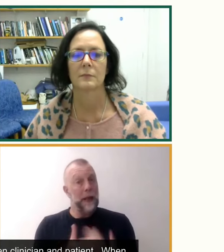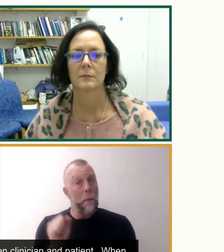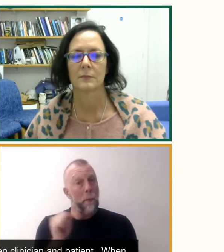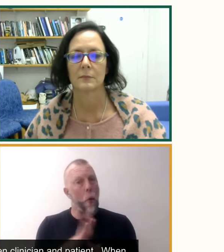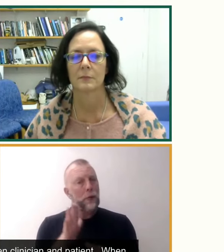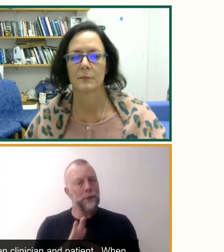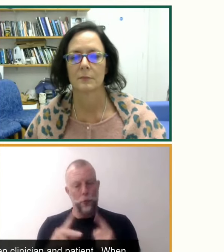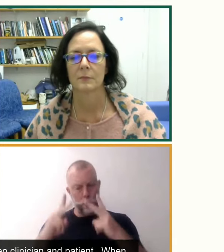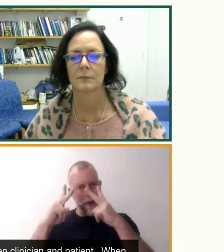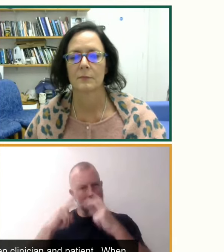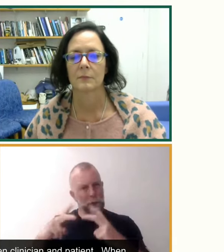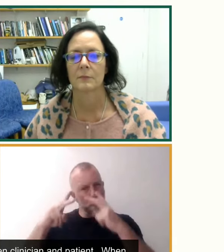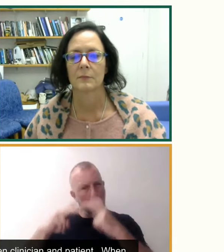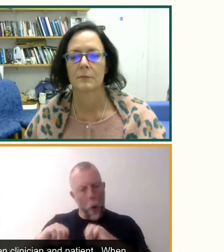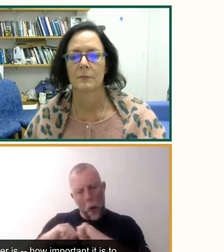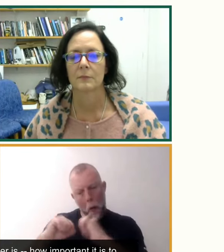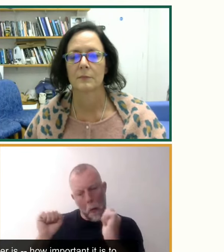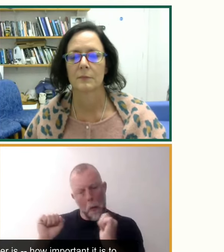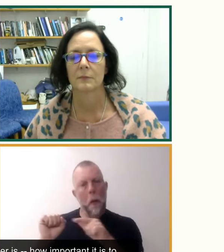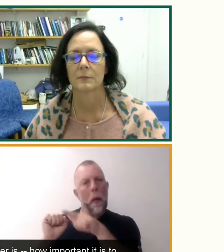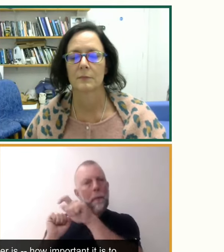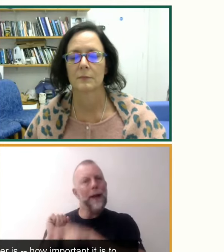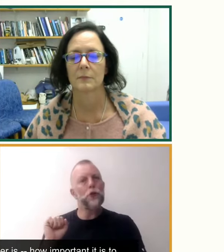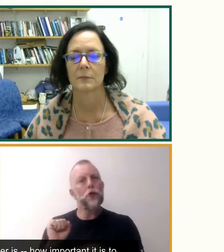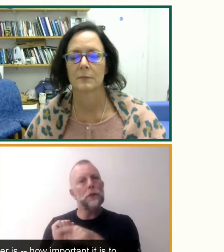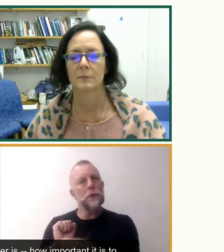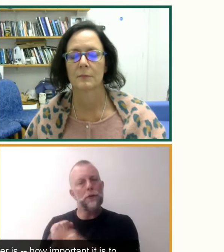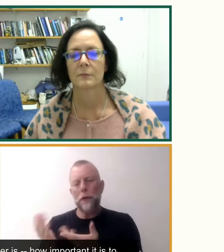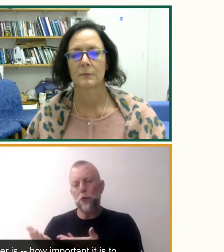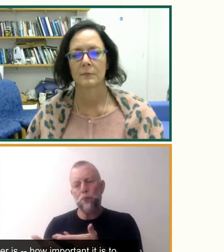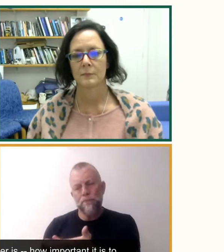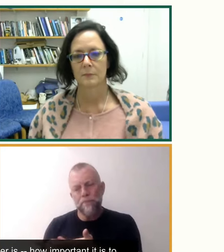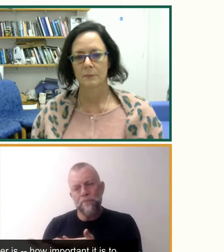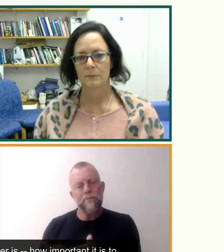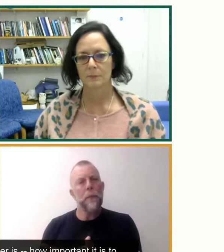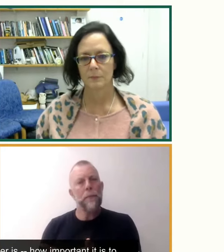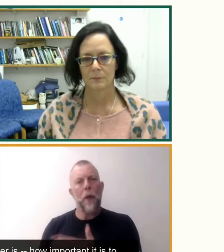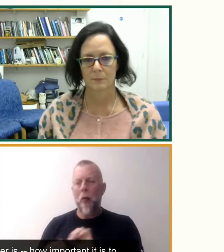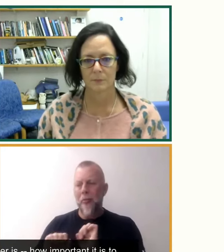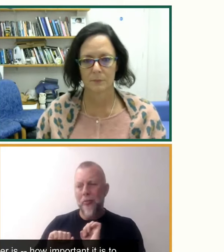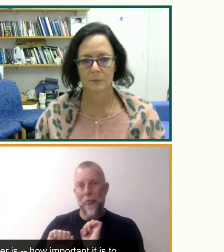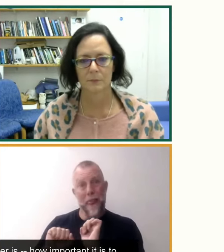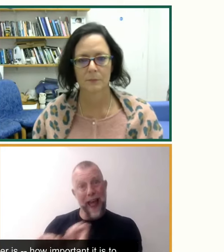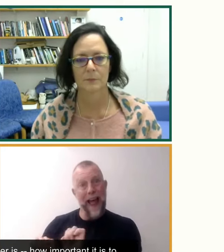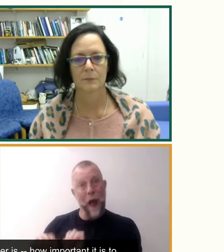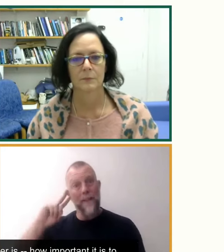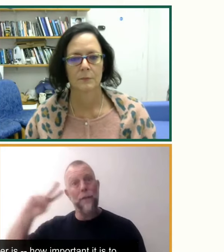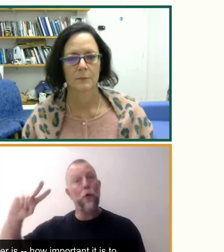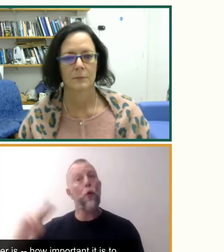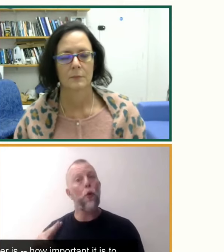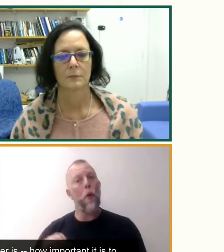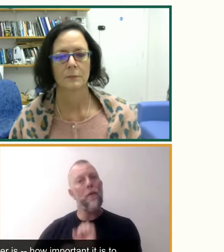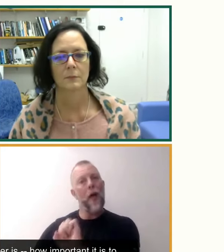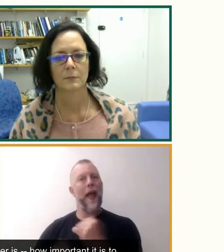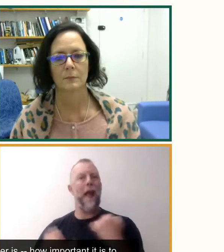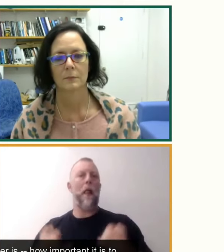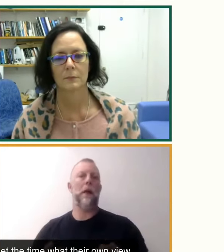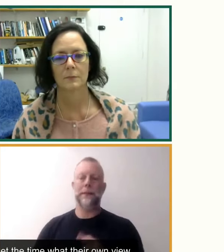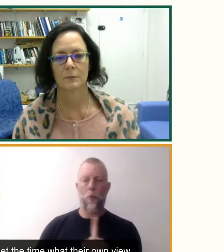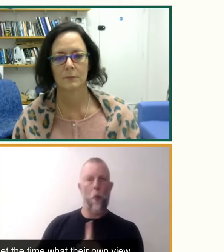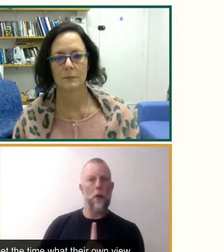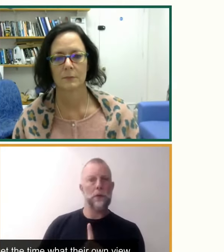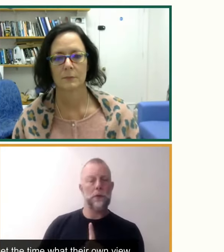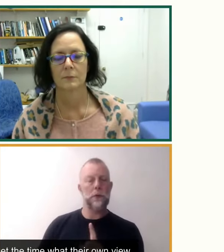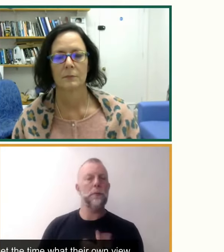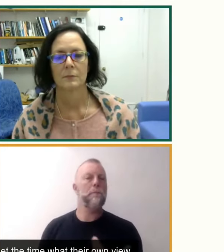explore with a patient, if you can get the time, what their own view of their illness or their